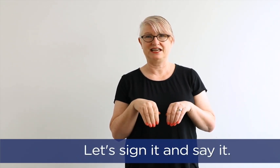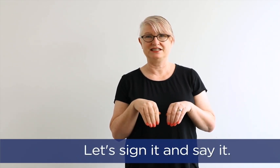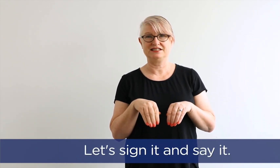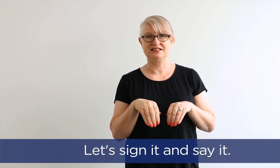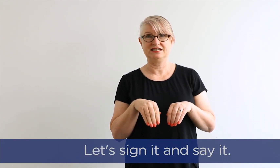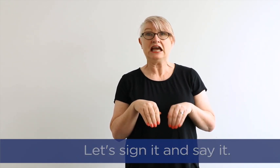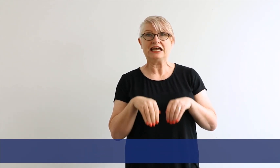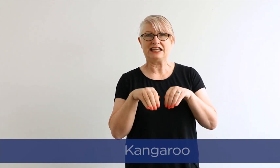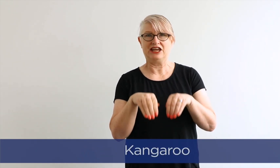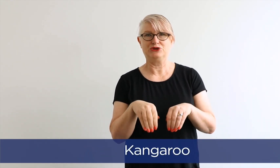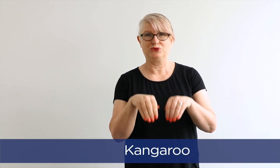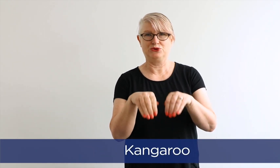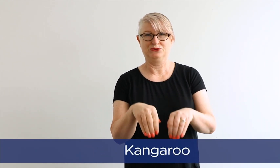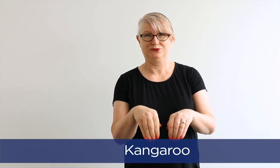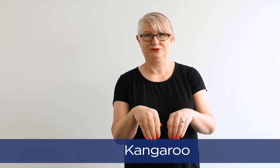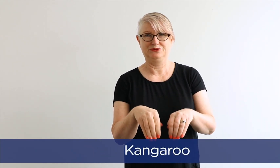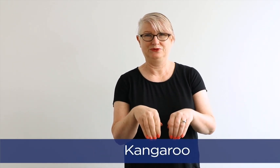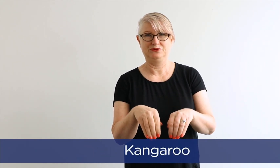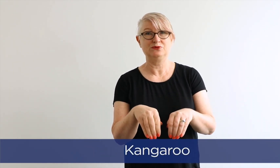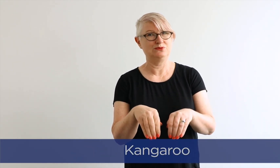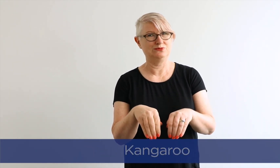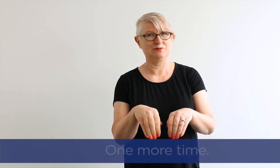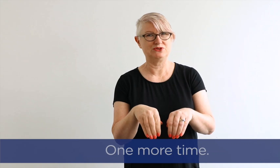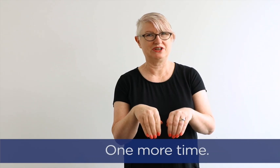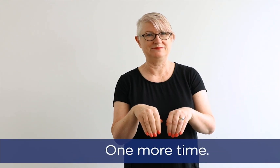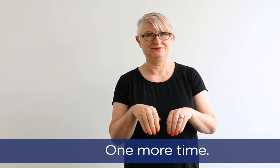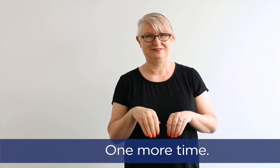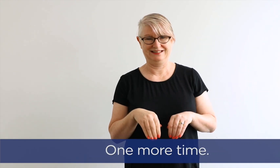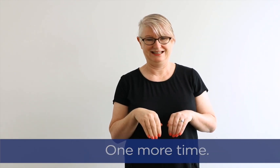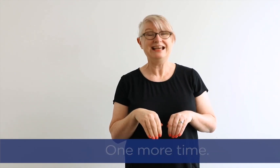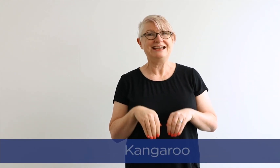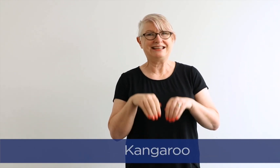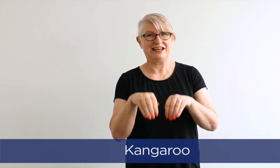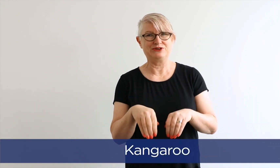it. Kangaroo. One more time. Kangaroo.